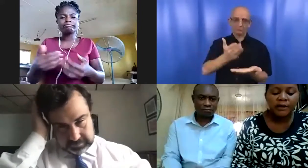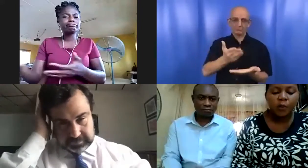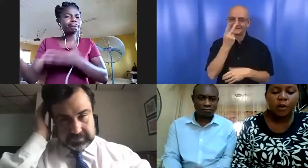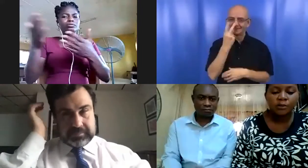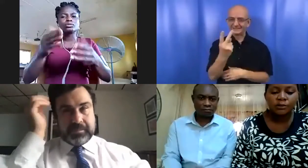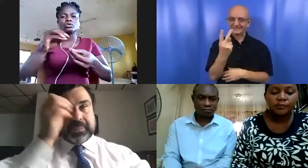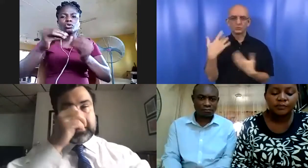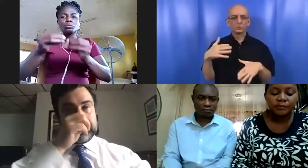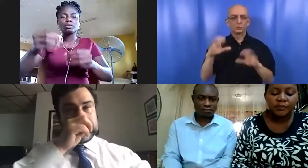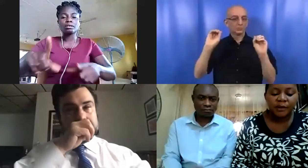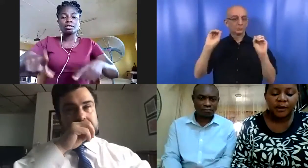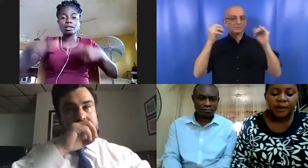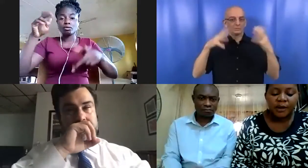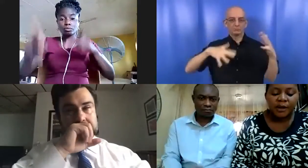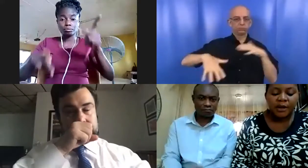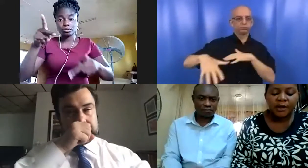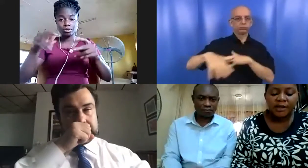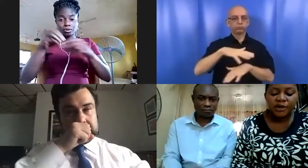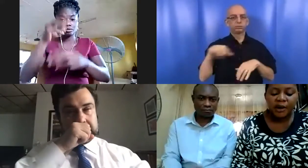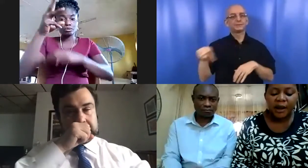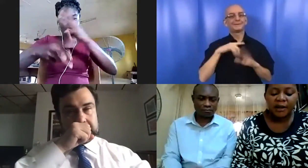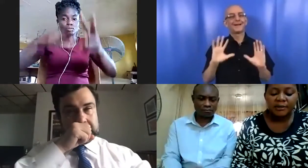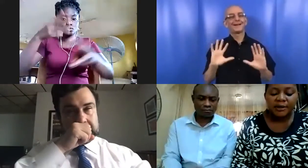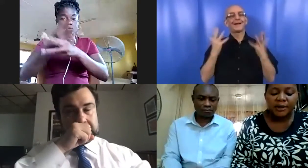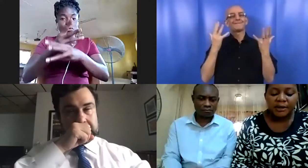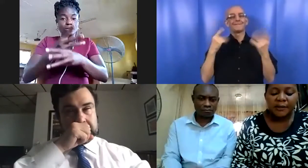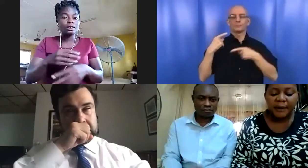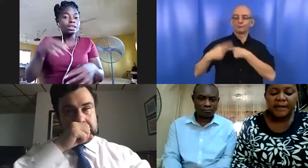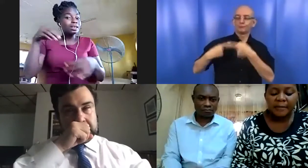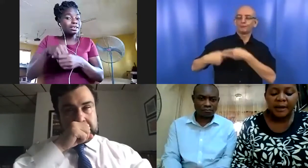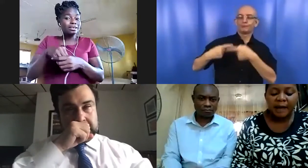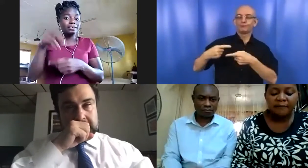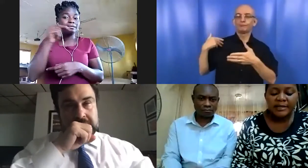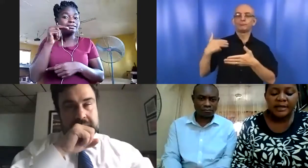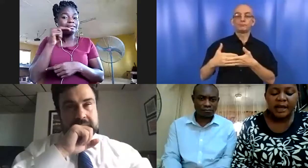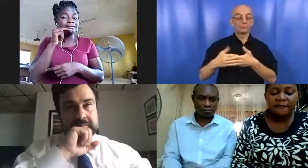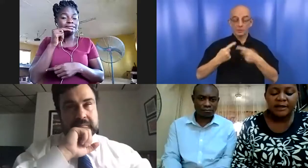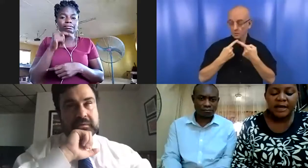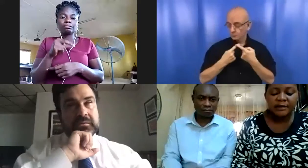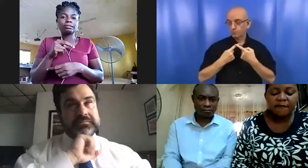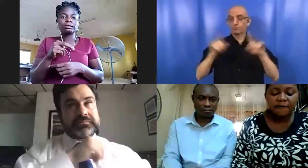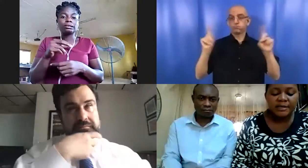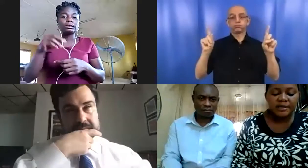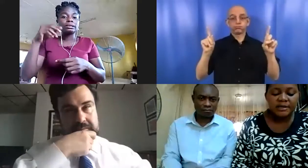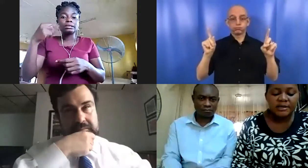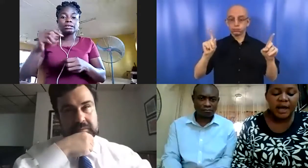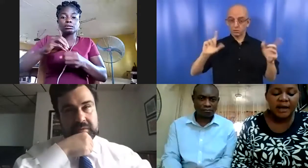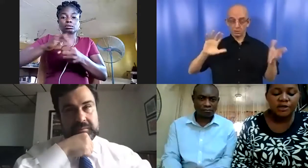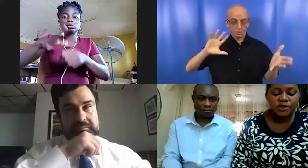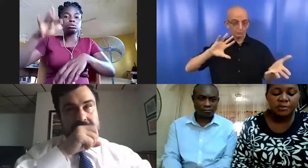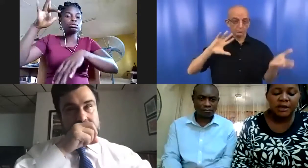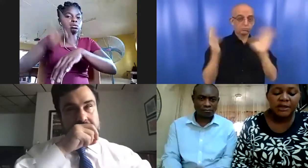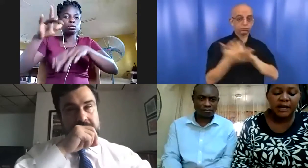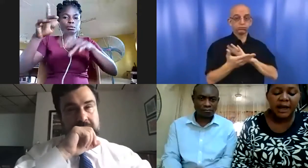over the world. In Nigeria, the pandemic adversely affected deaf persons